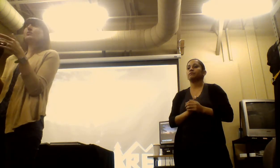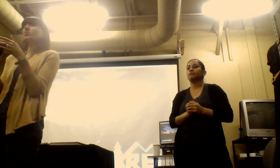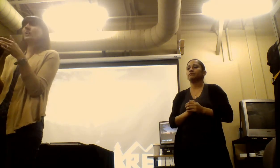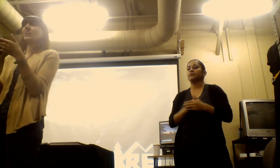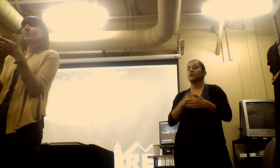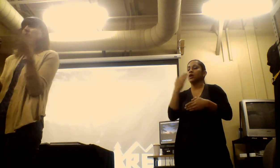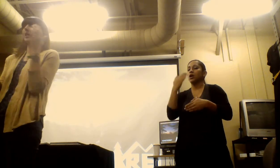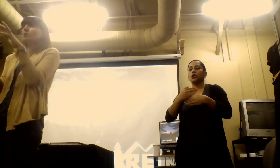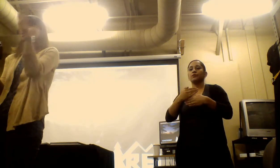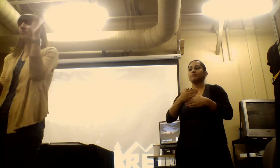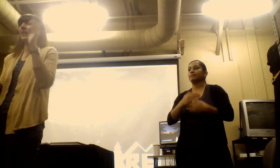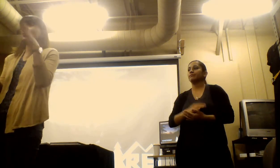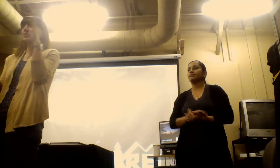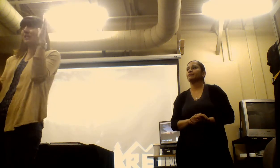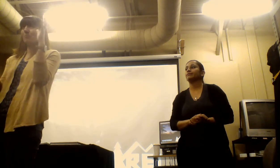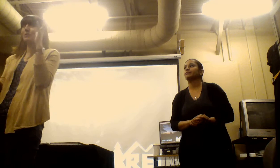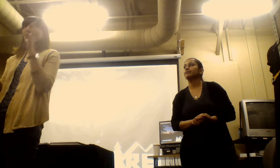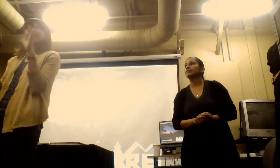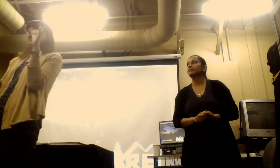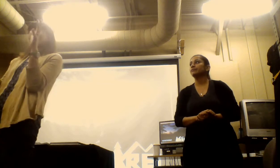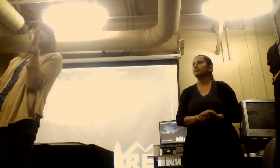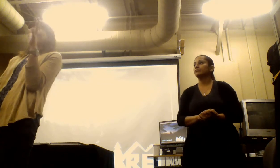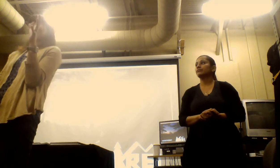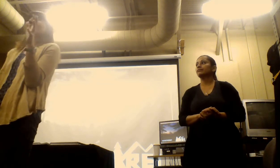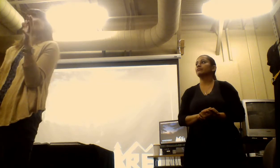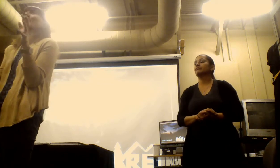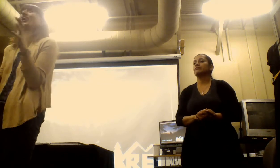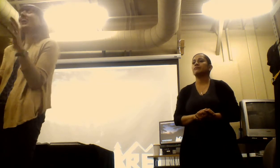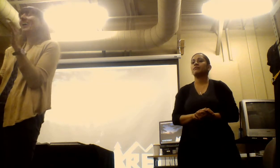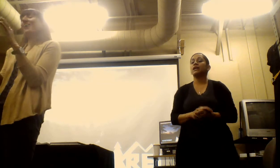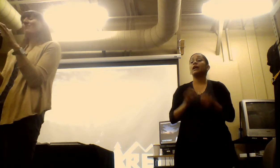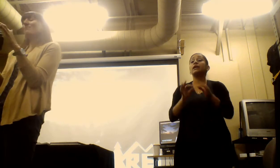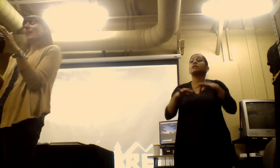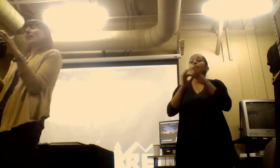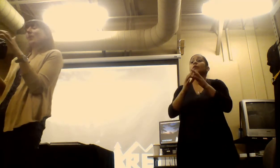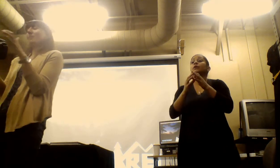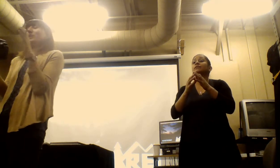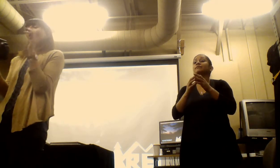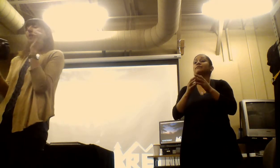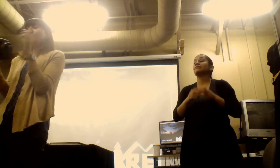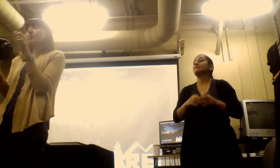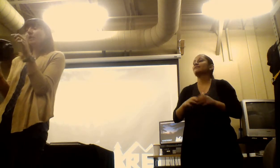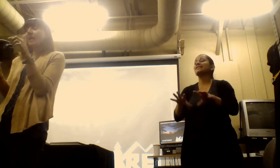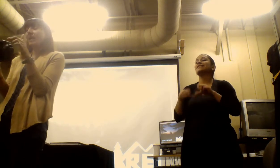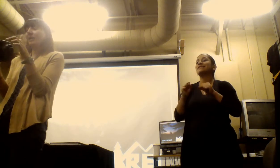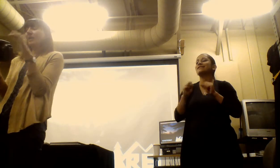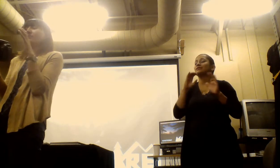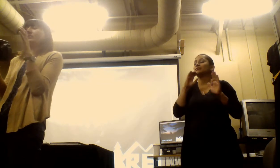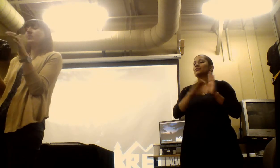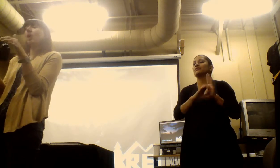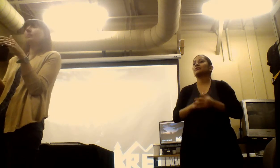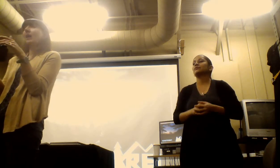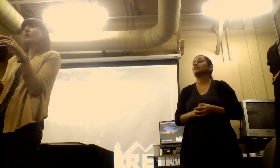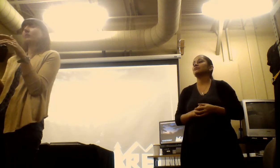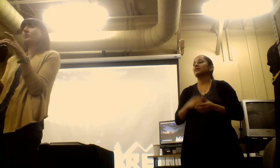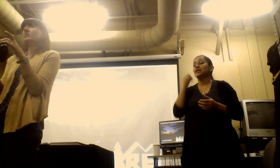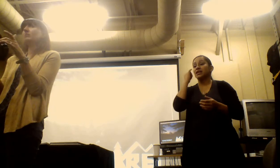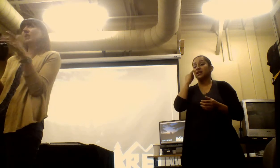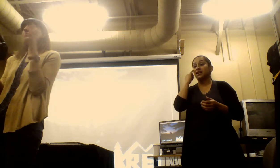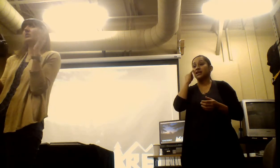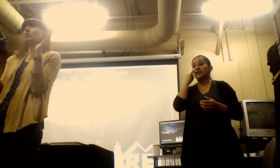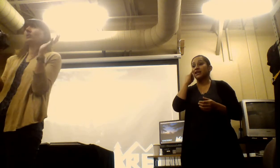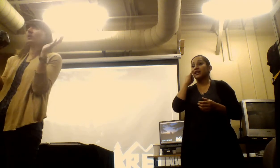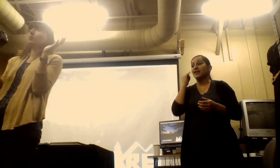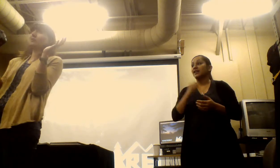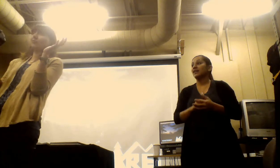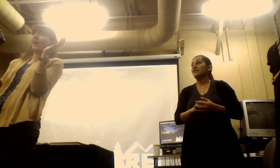If you still can't get the shot, use the flash and take the picture. I want you to get the picture. But, if you can, if it's in automatic mode,